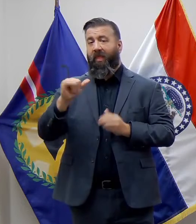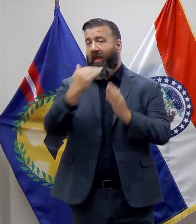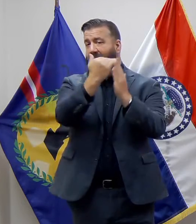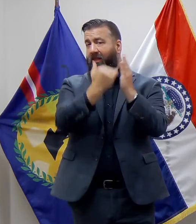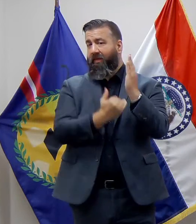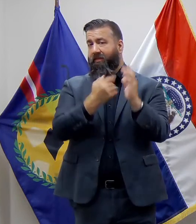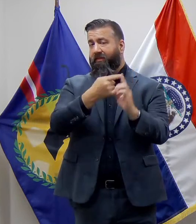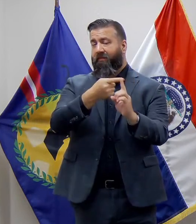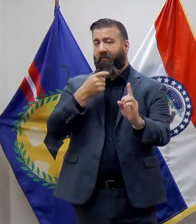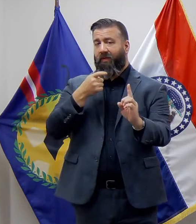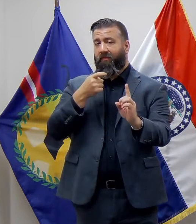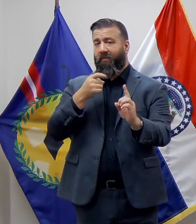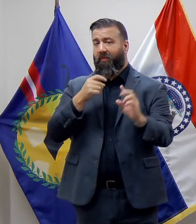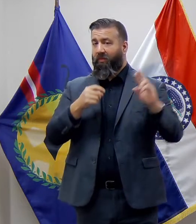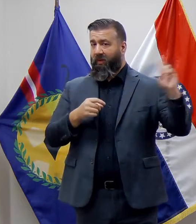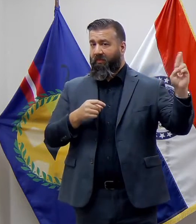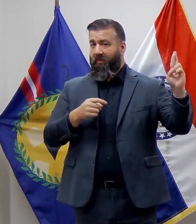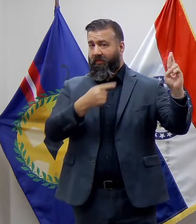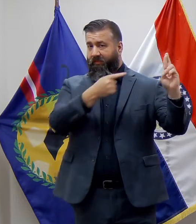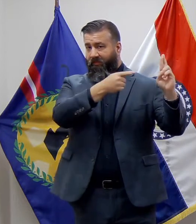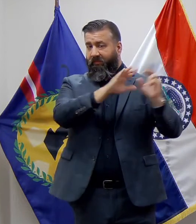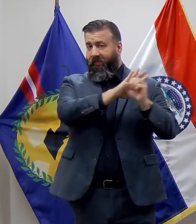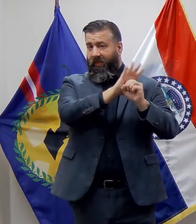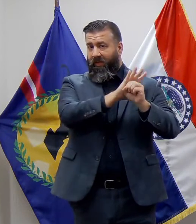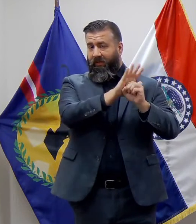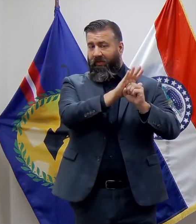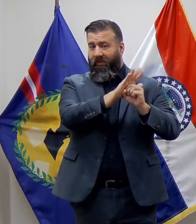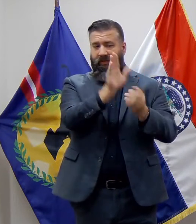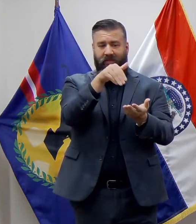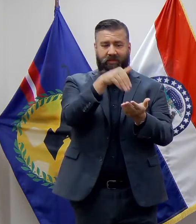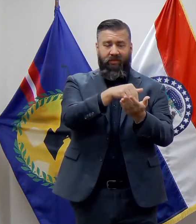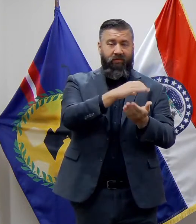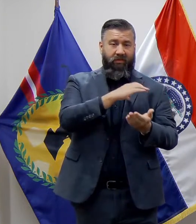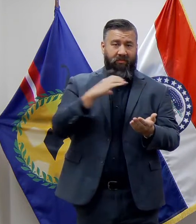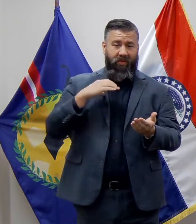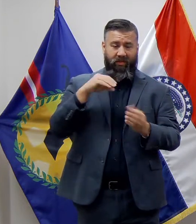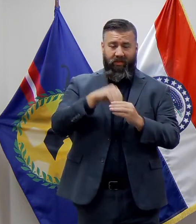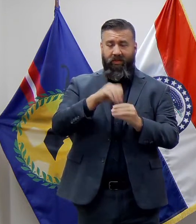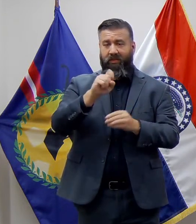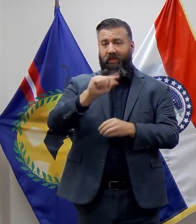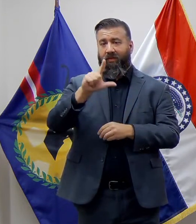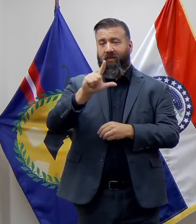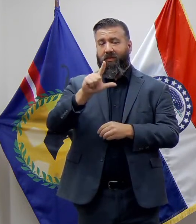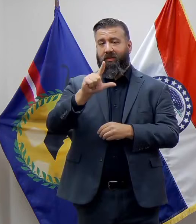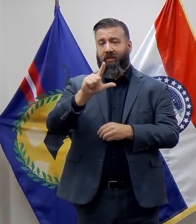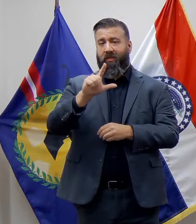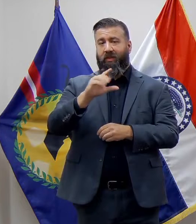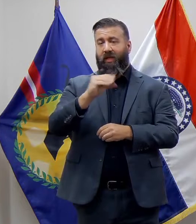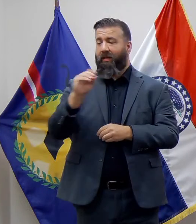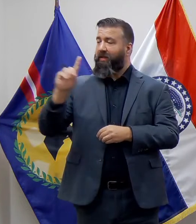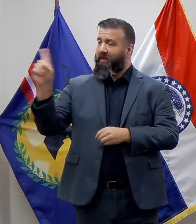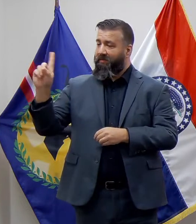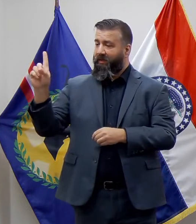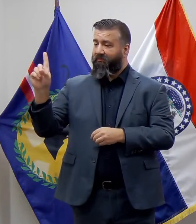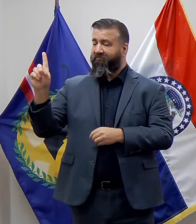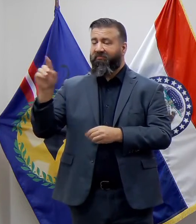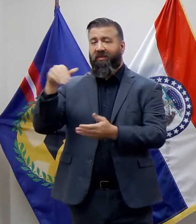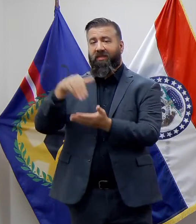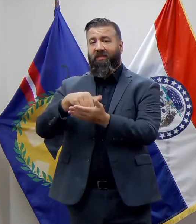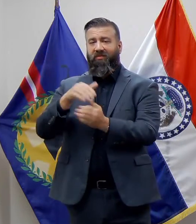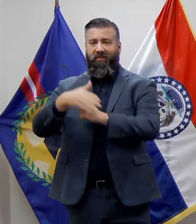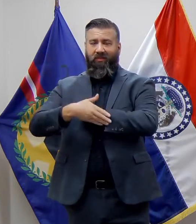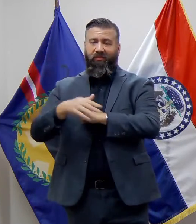comes from the Republican County Central Committee in St. Louis County and the Democratic Central Committee in St. Louis